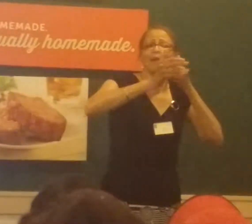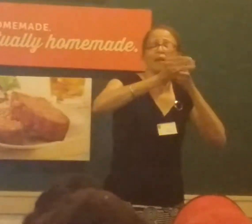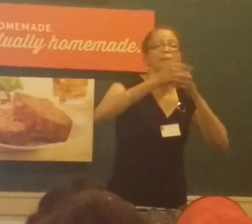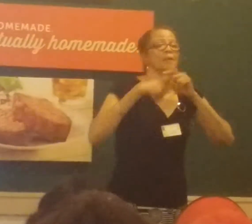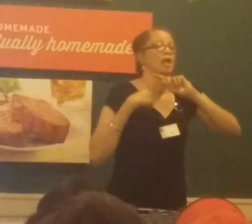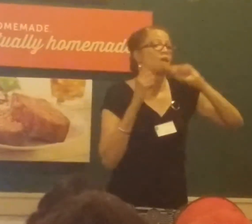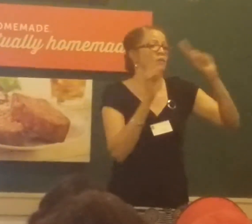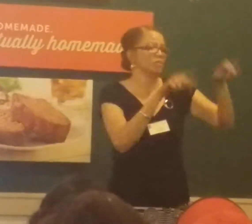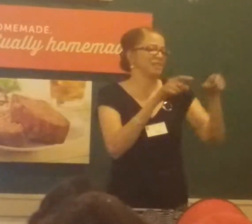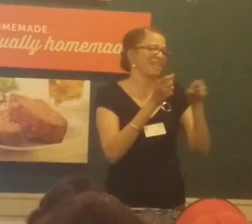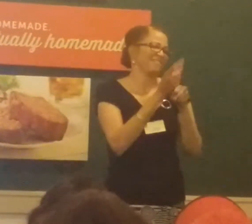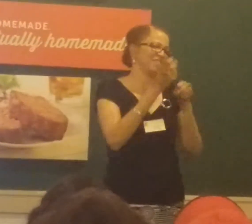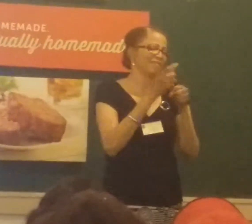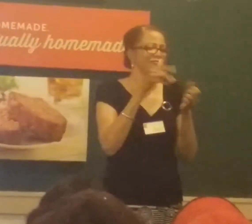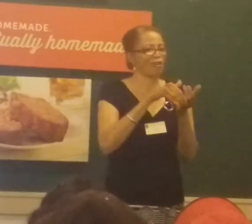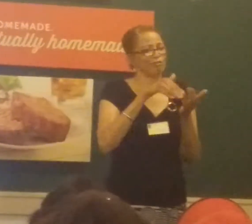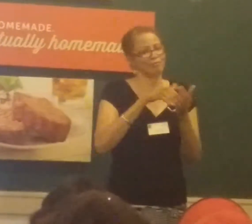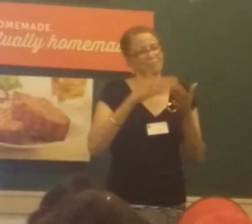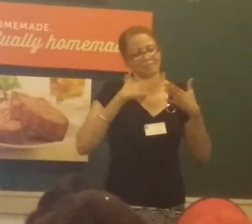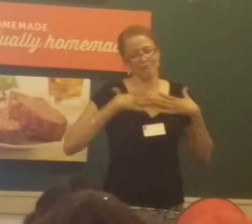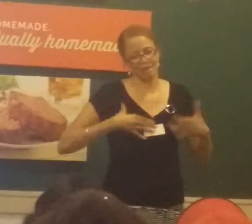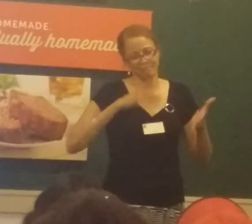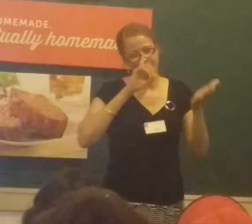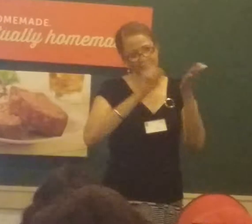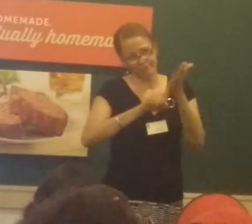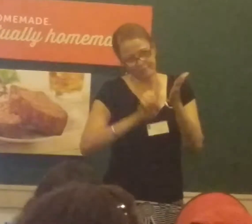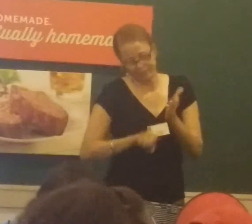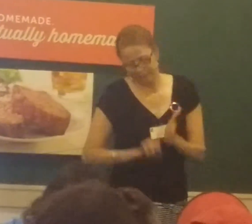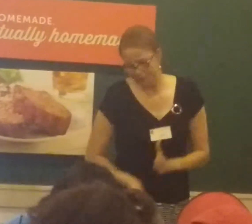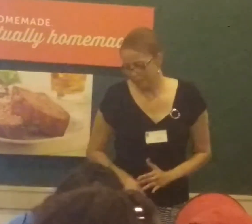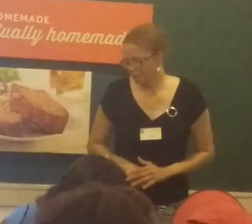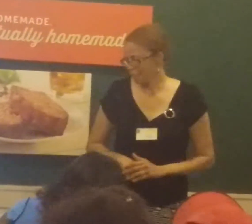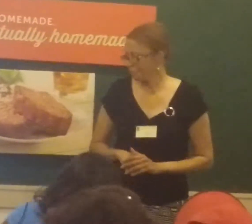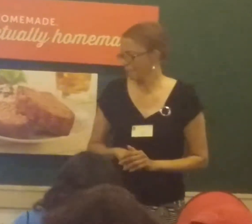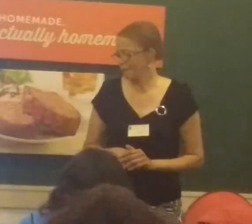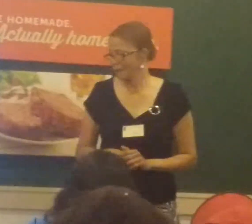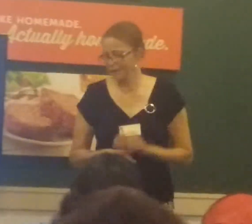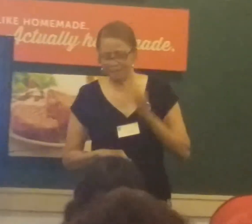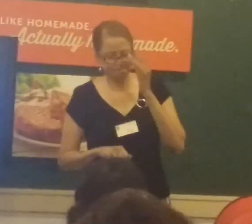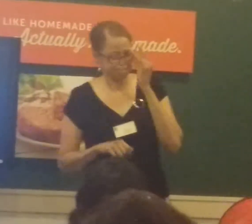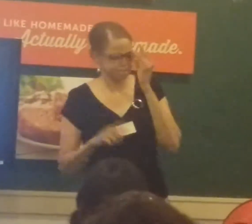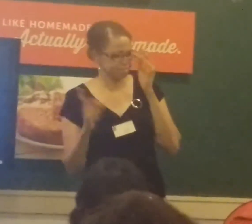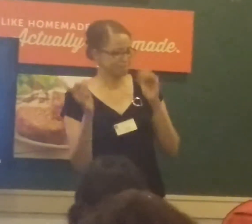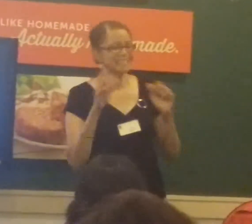Years later, every year I'll go to the doctor, get my annual checkup.